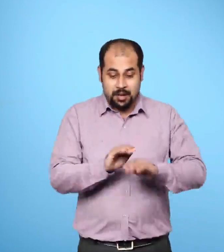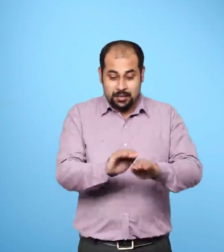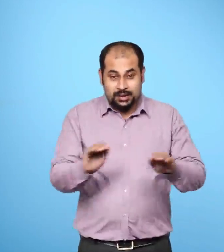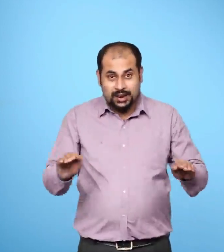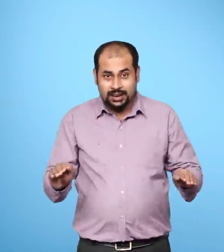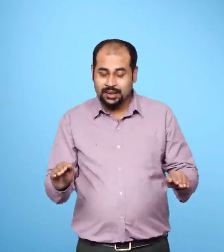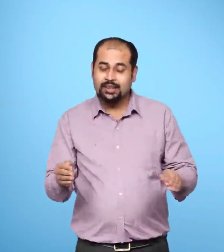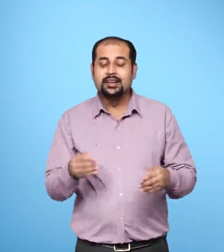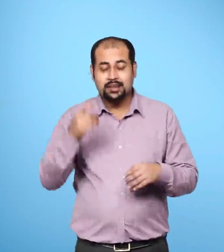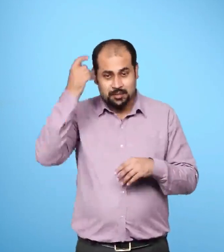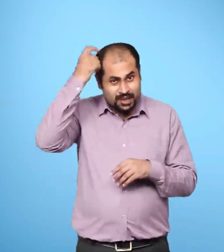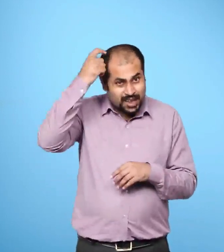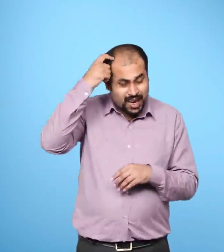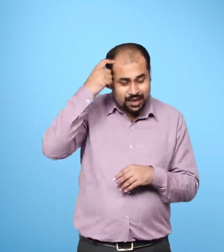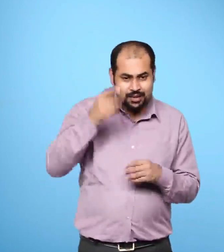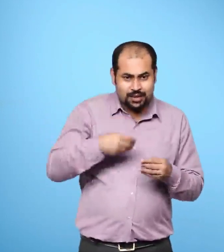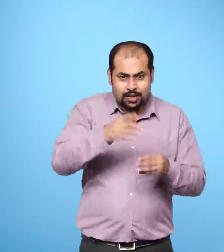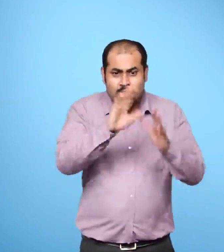encourage children to mentally compute the score.